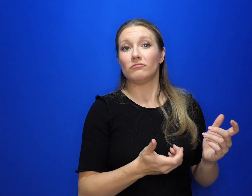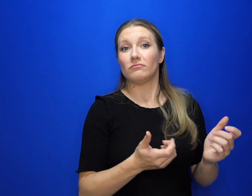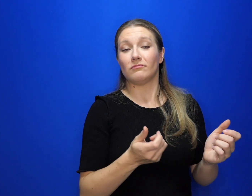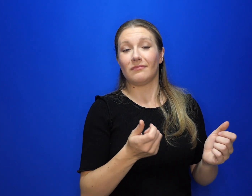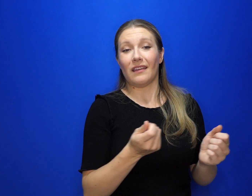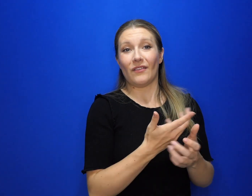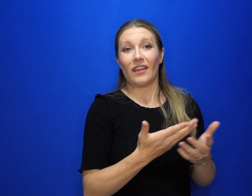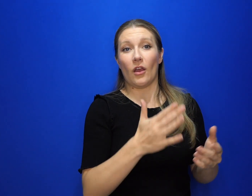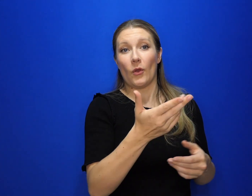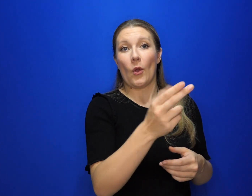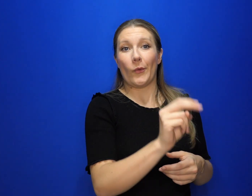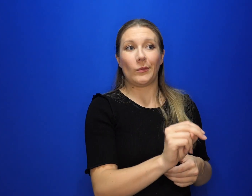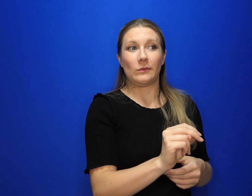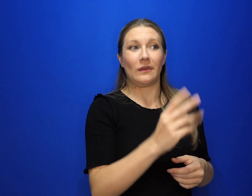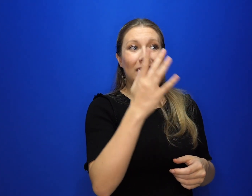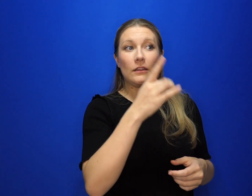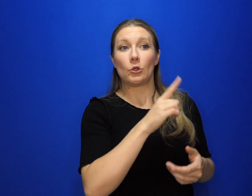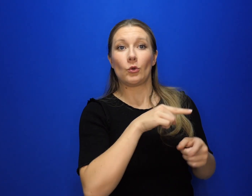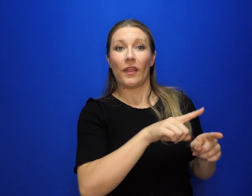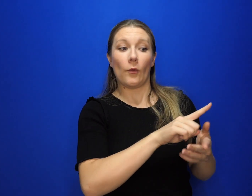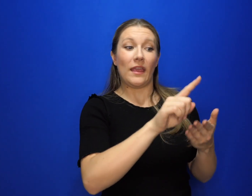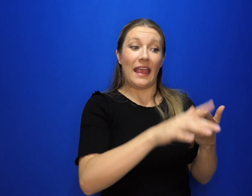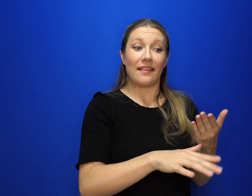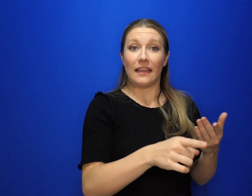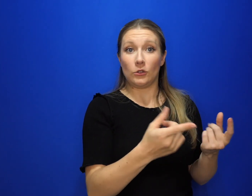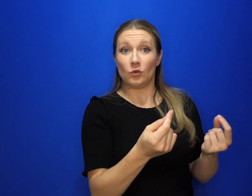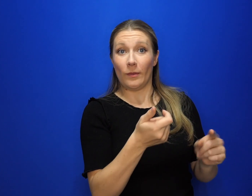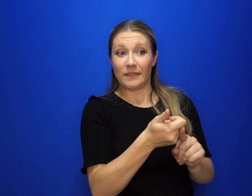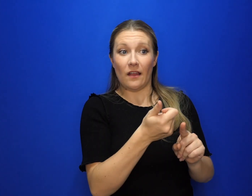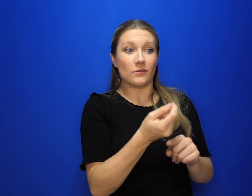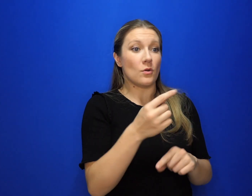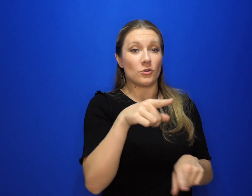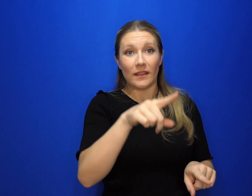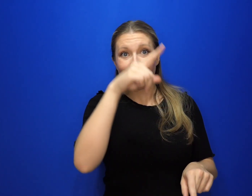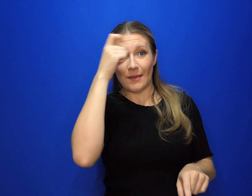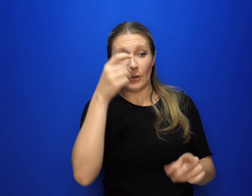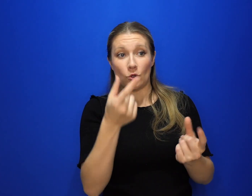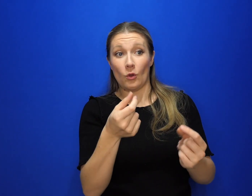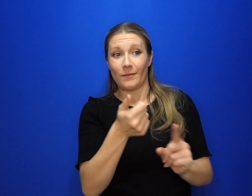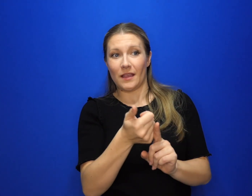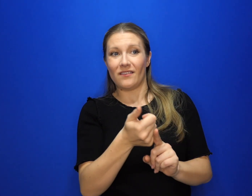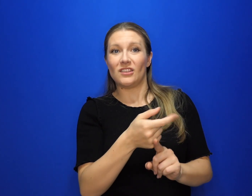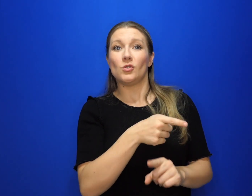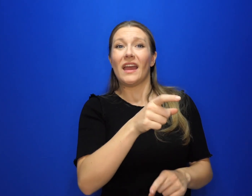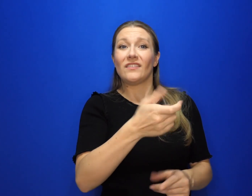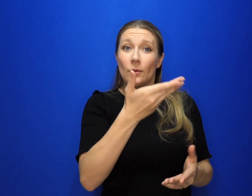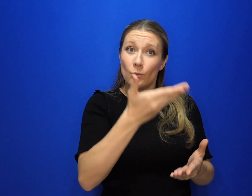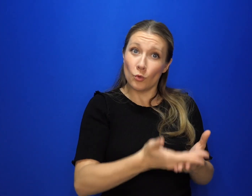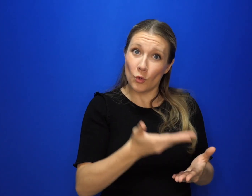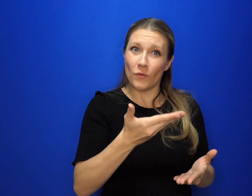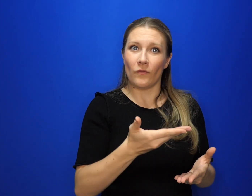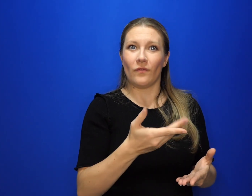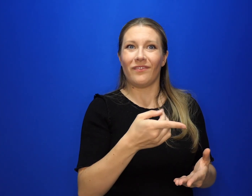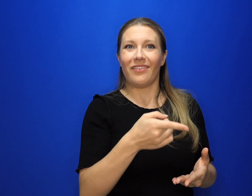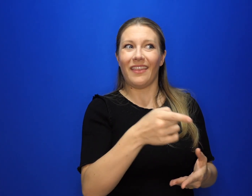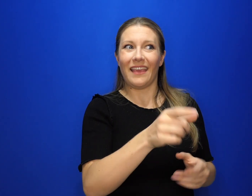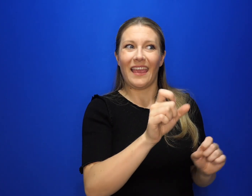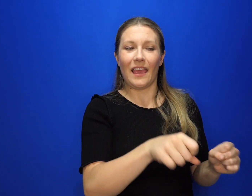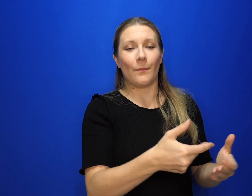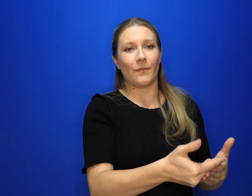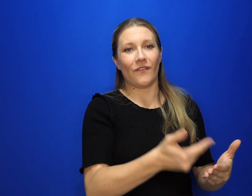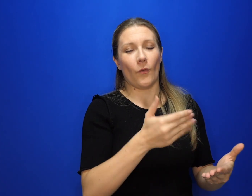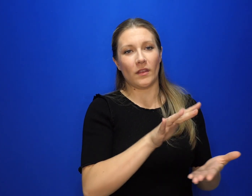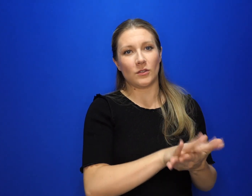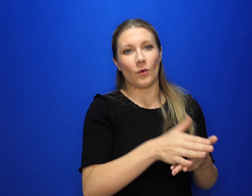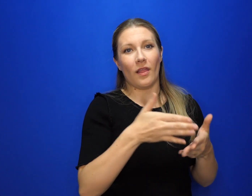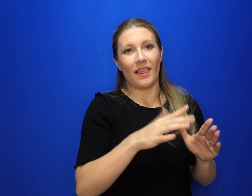they do it in the summer on their own or on weekends or whatever, you have to kind of almost prove that they can do that before they'll let